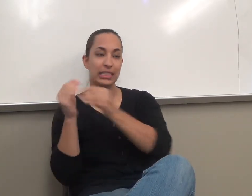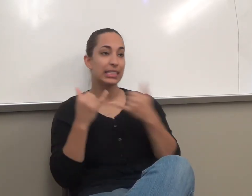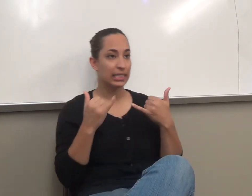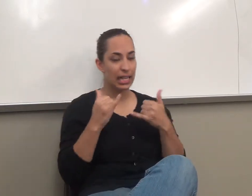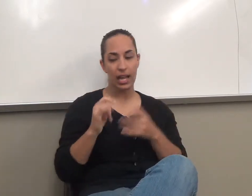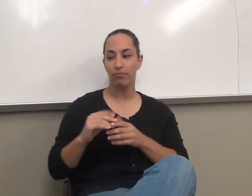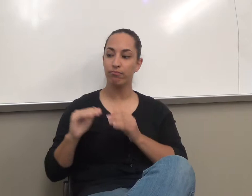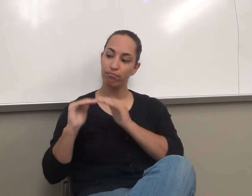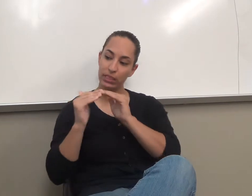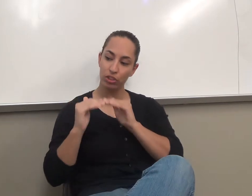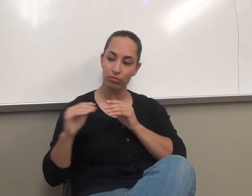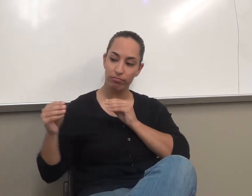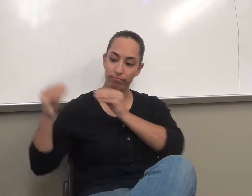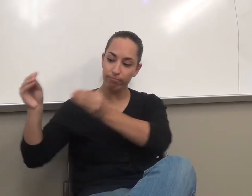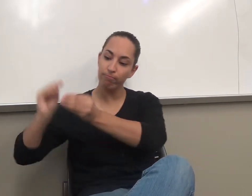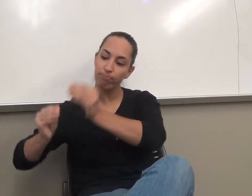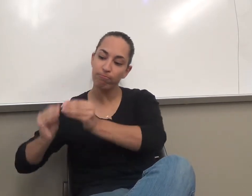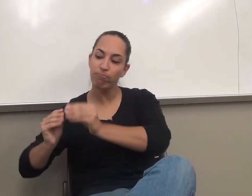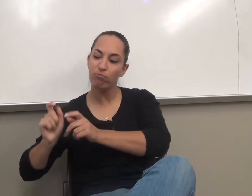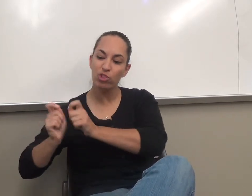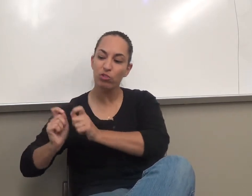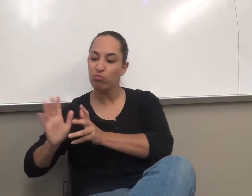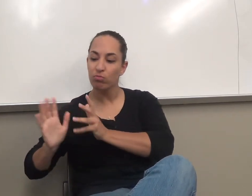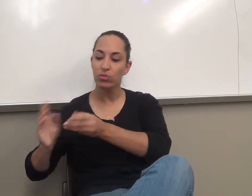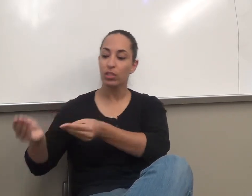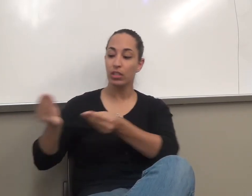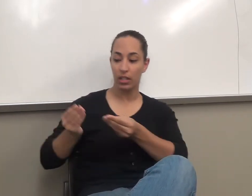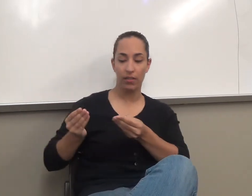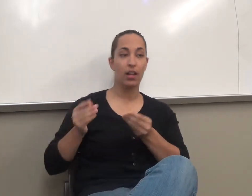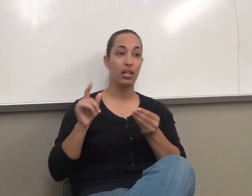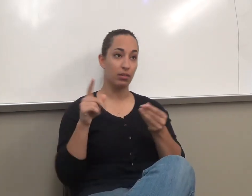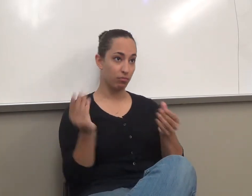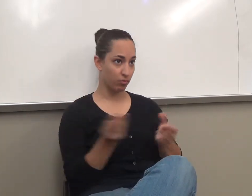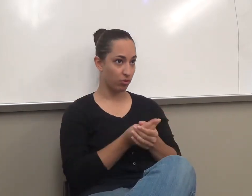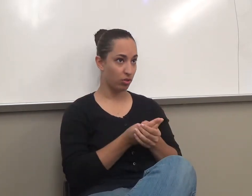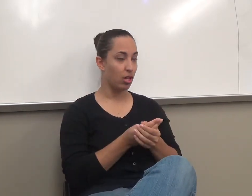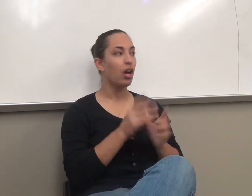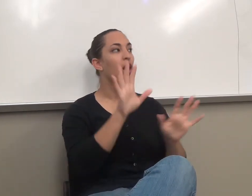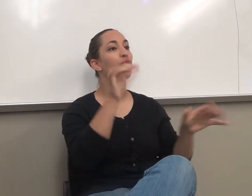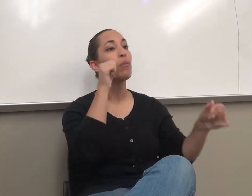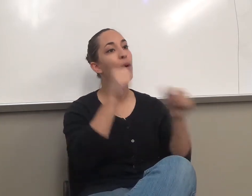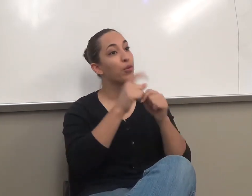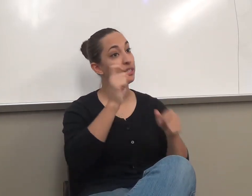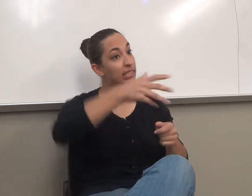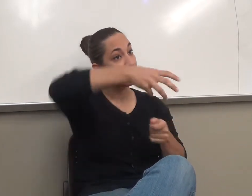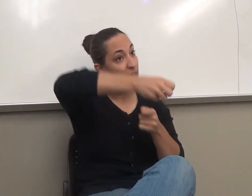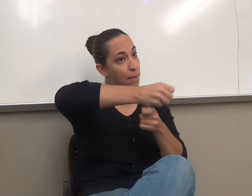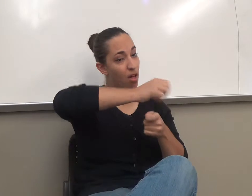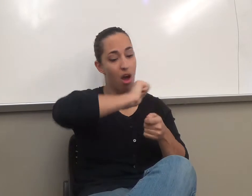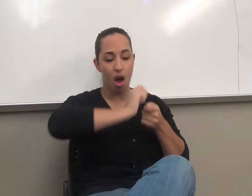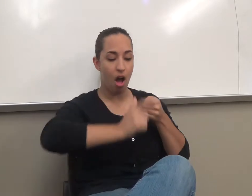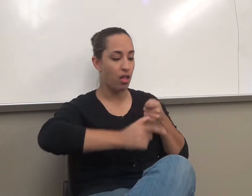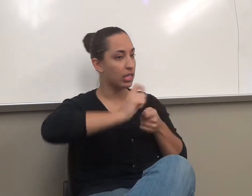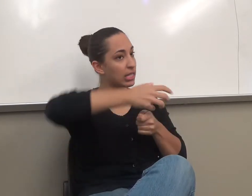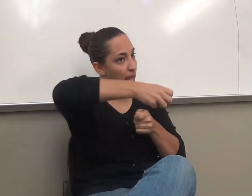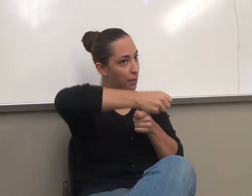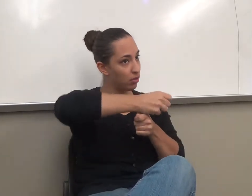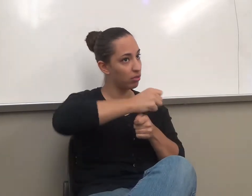it all has to be stapled. I do not accept unstapled work. Okay, you have to have a stapler. I am going to give you